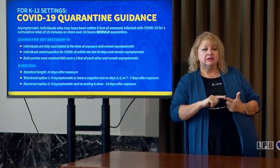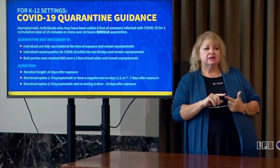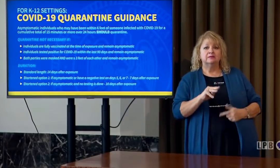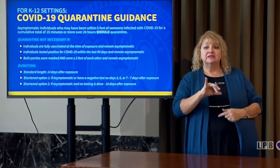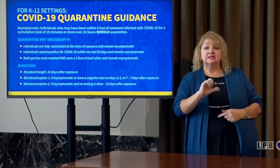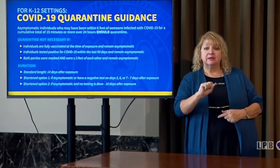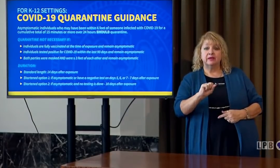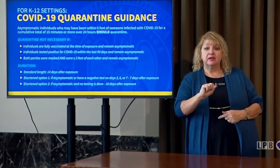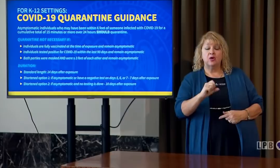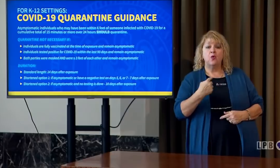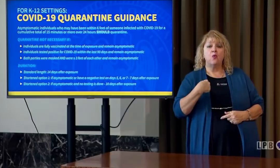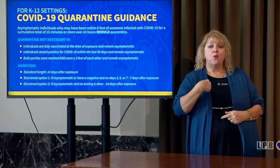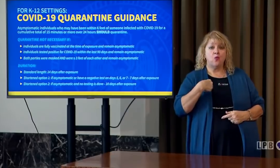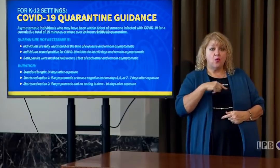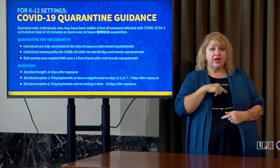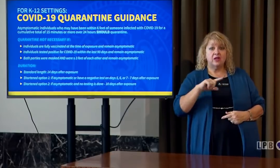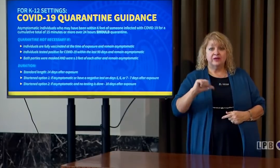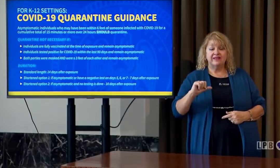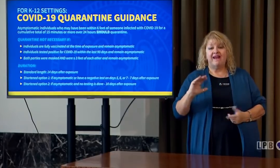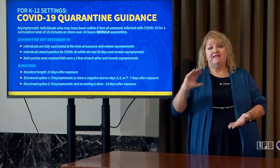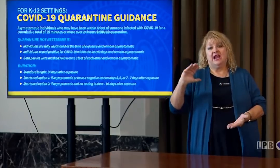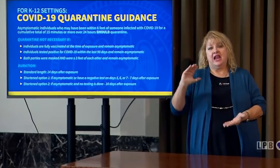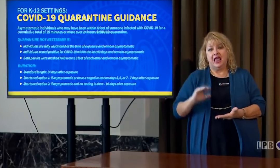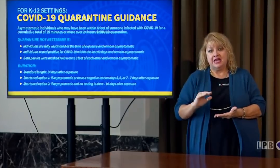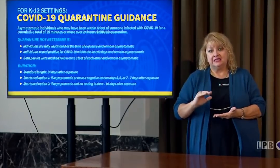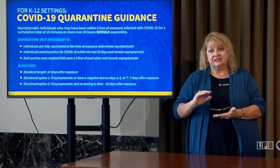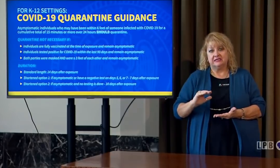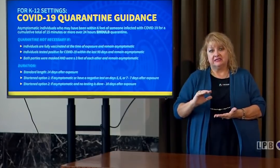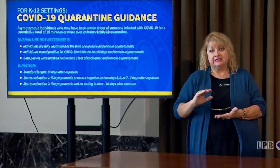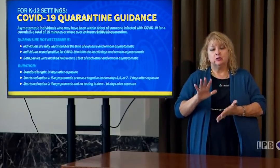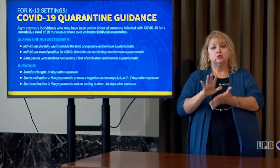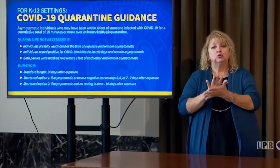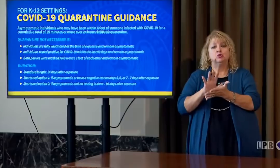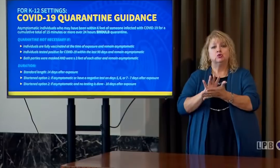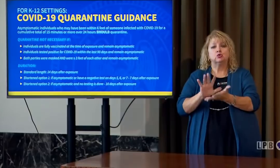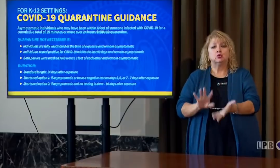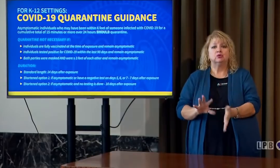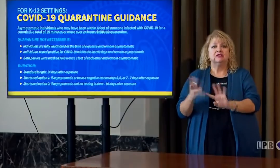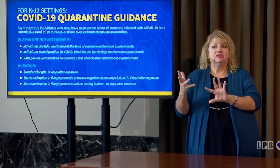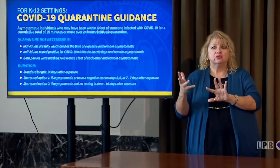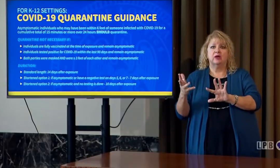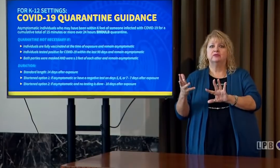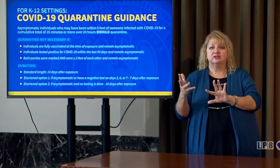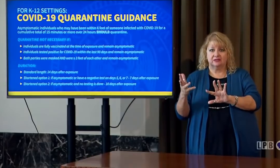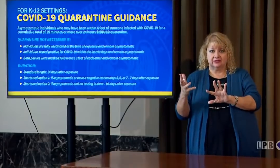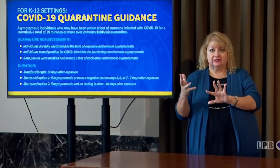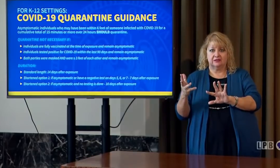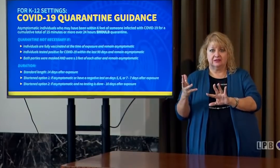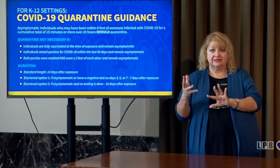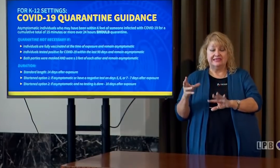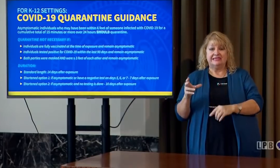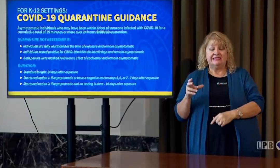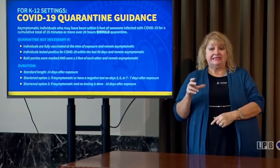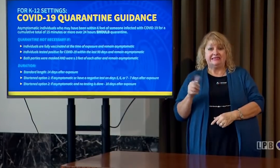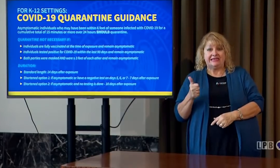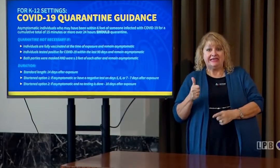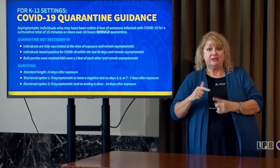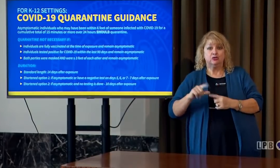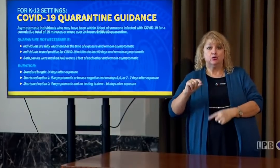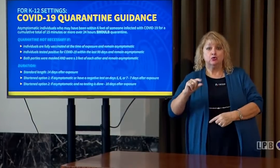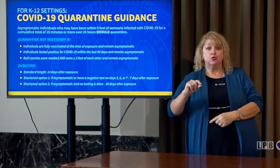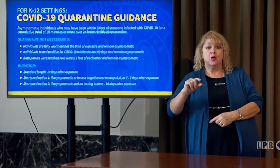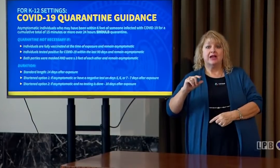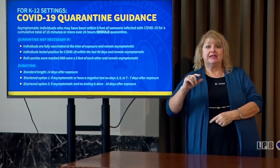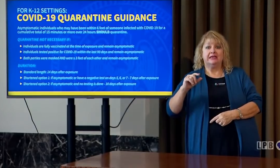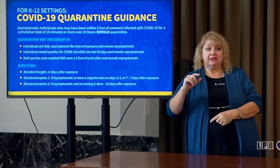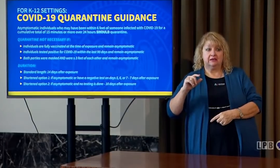had significantly less school disruptions. And I mean significantly, 10 to 20 times less the number of